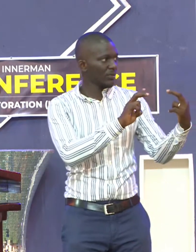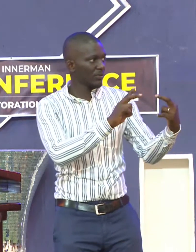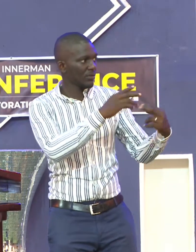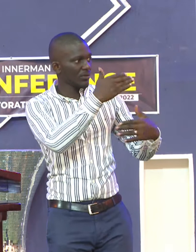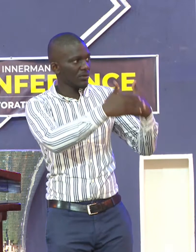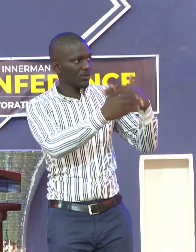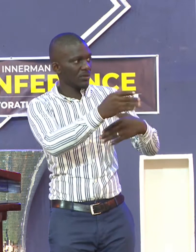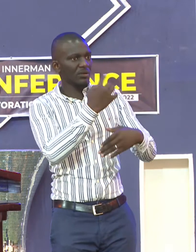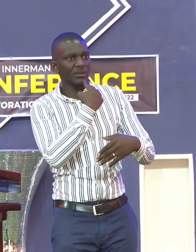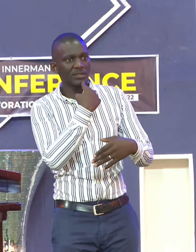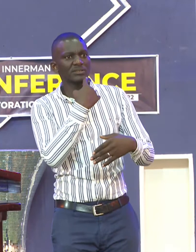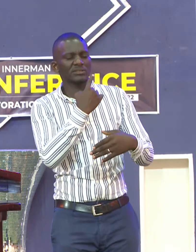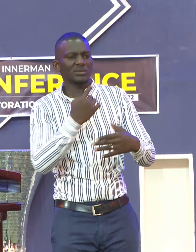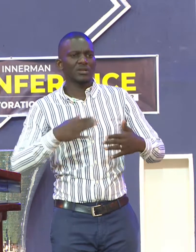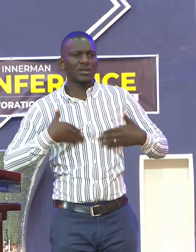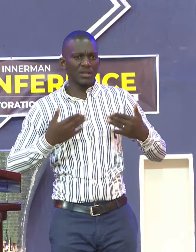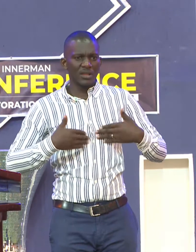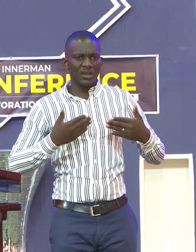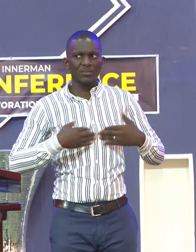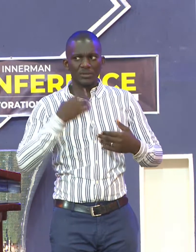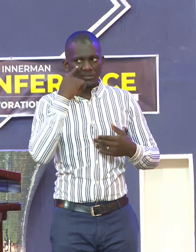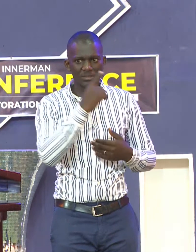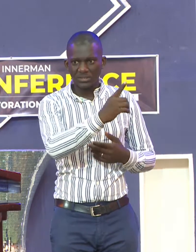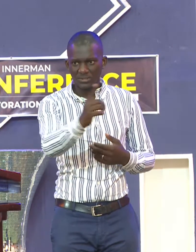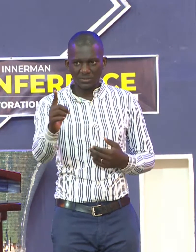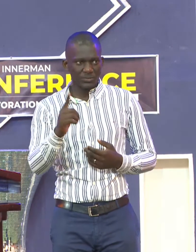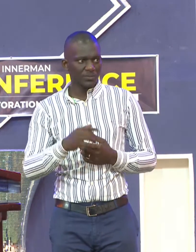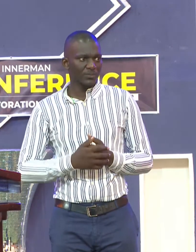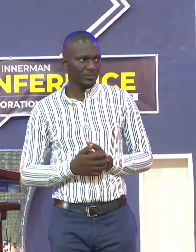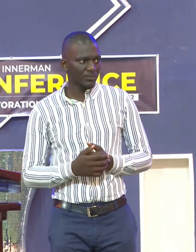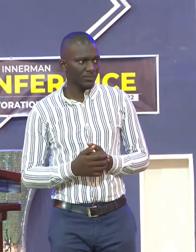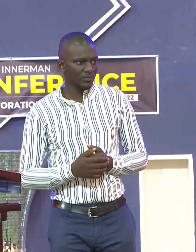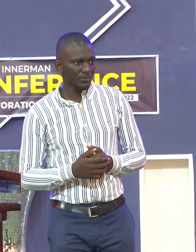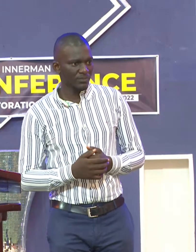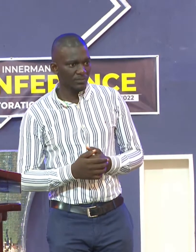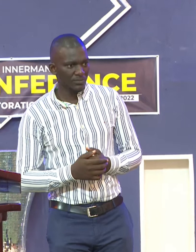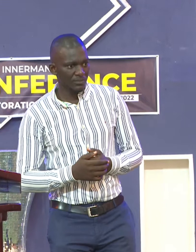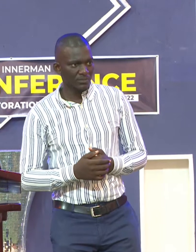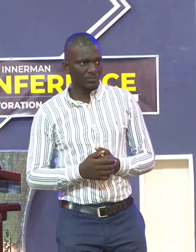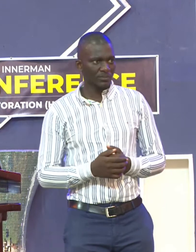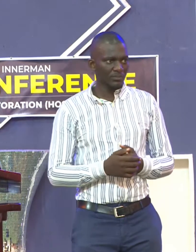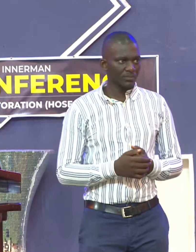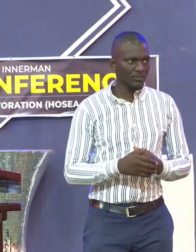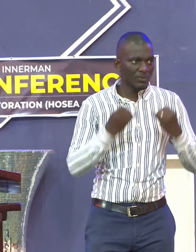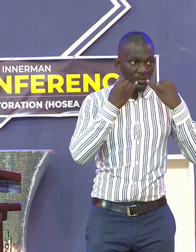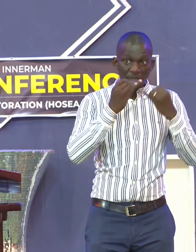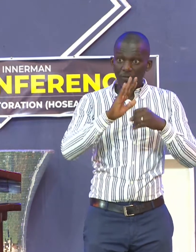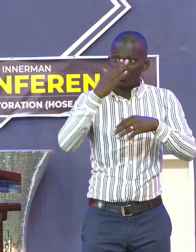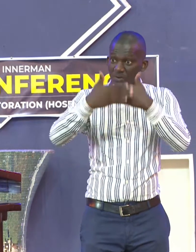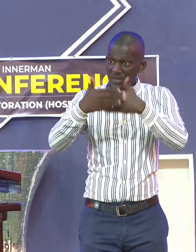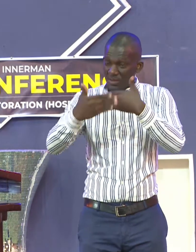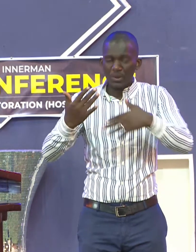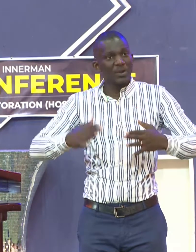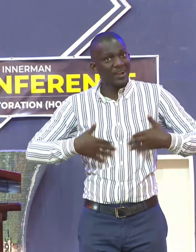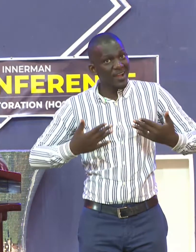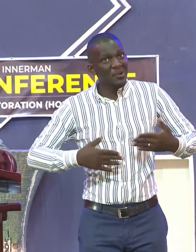Turn to your neighbor and tell him that I'm so happy to see you. Mugambe nsanyuse okulaba.